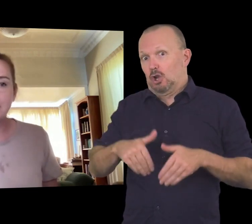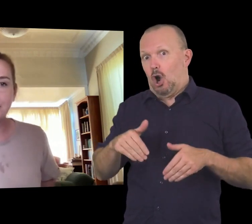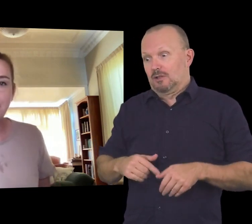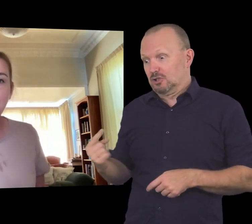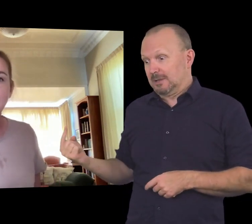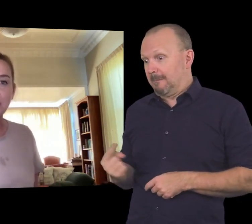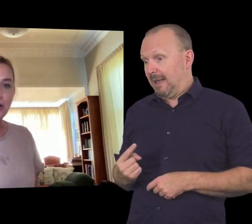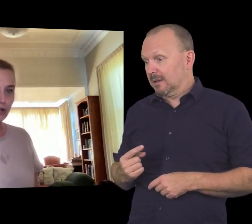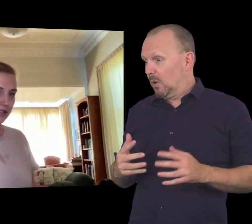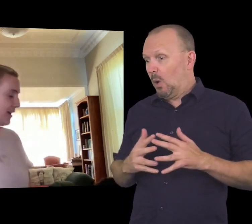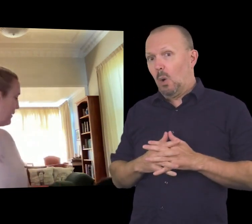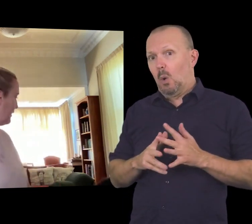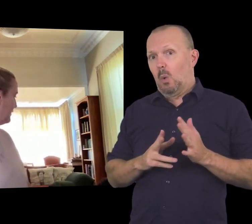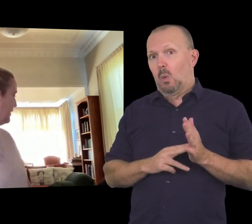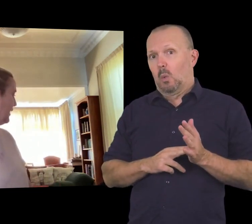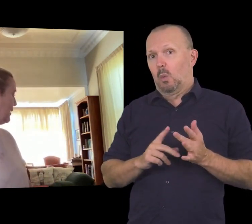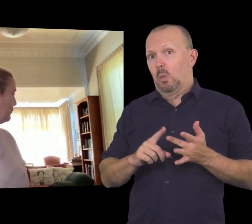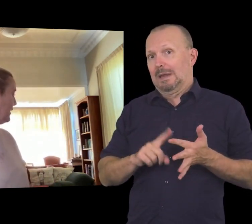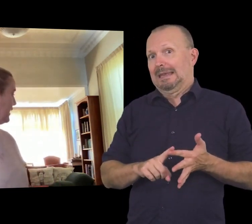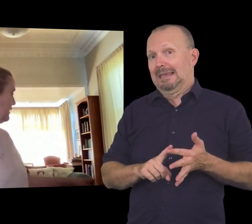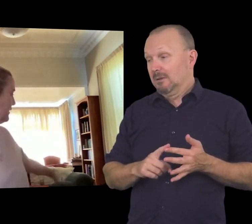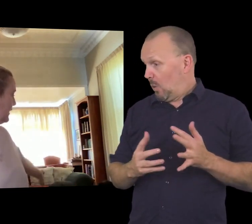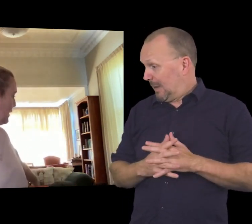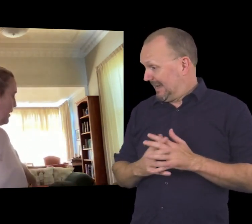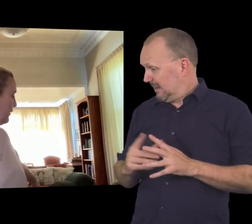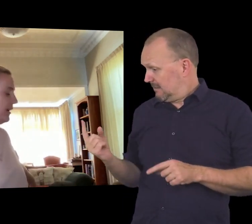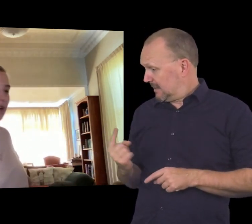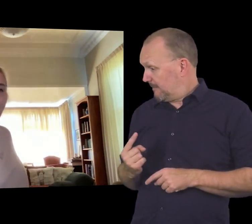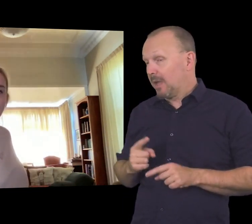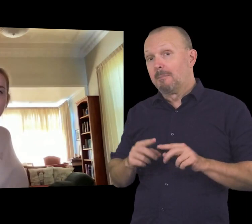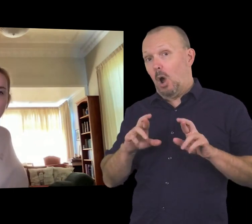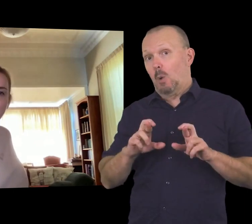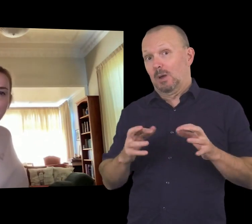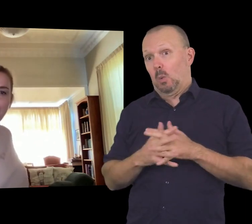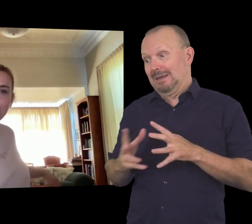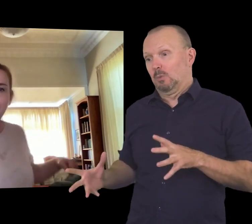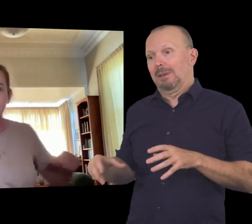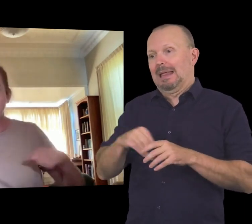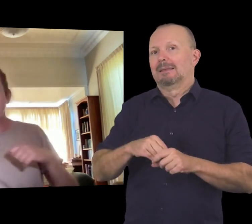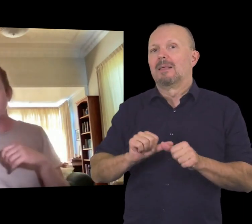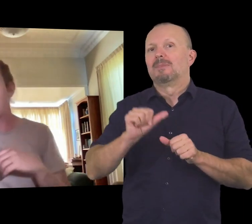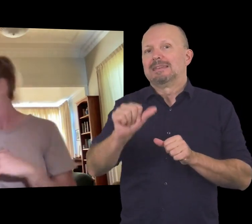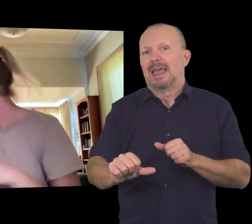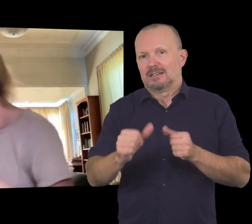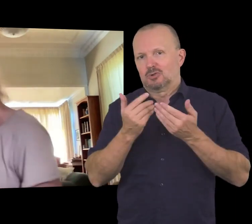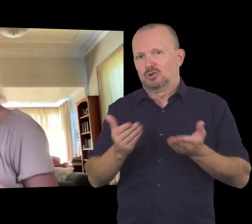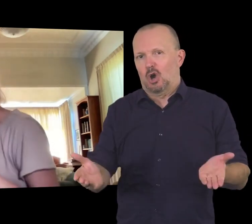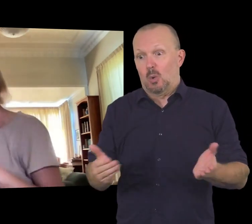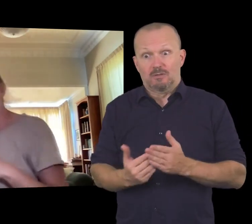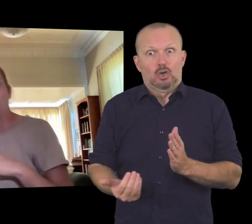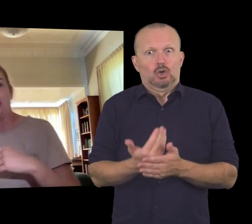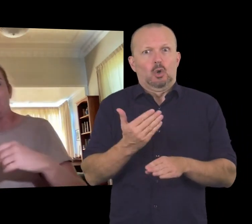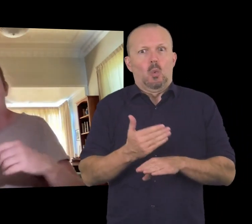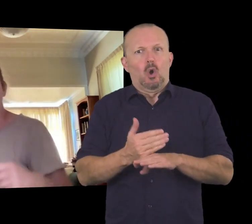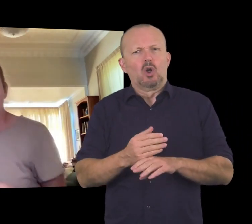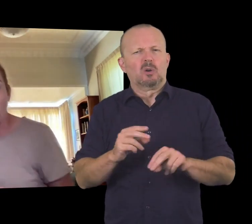very multi-sensory dog that's come in. Winnie, you're going to come over. I was wondering whether Winnie's probably going to be, I'm hoping